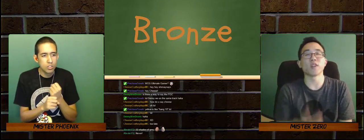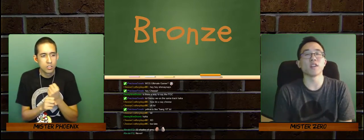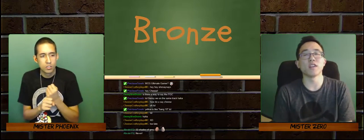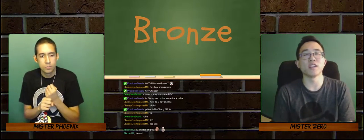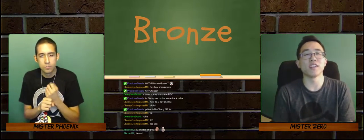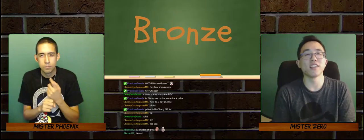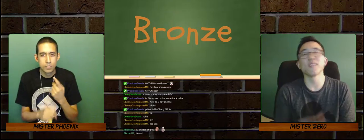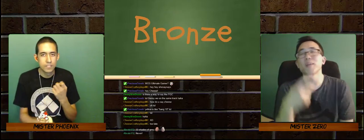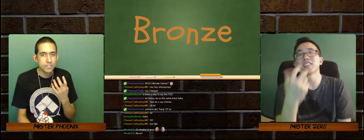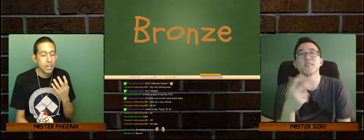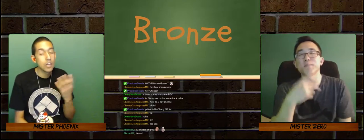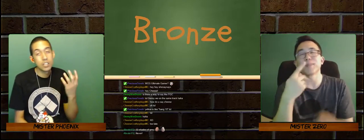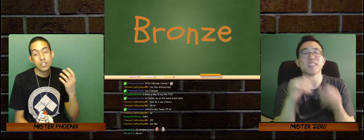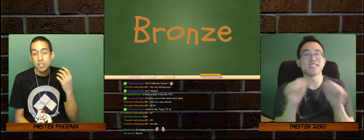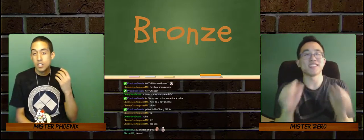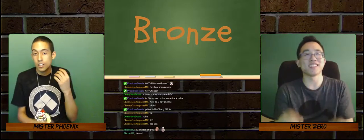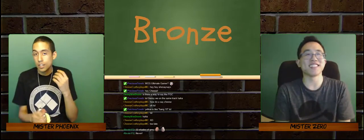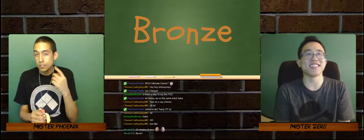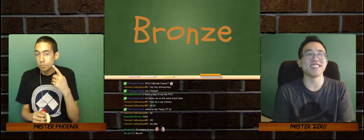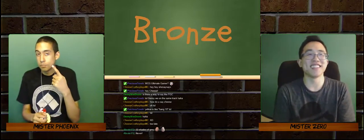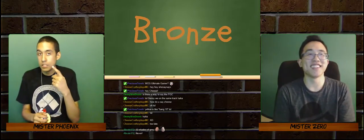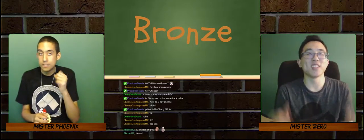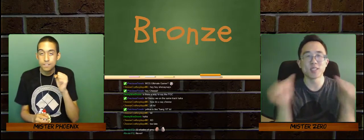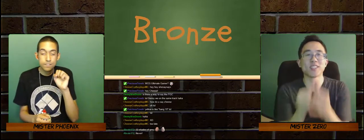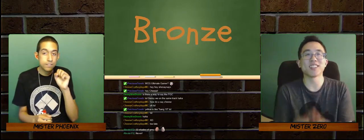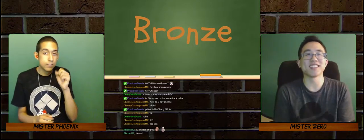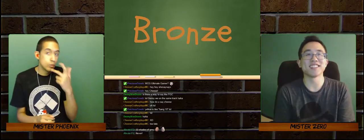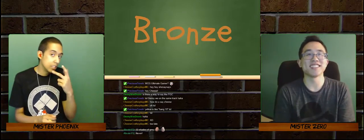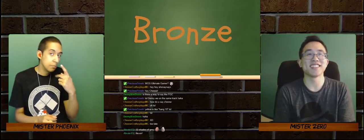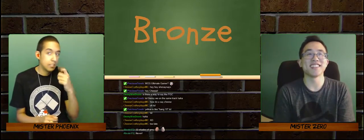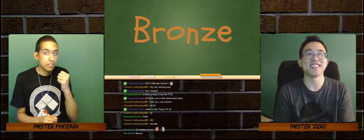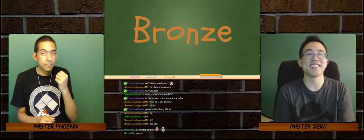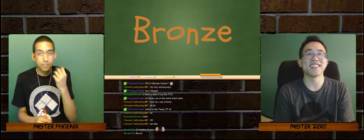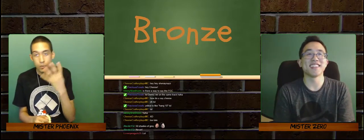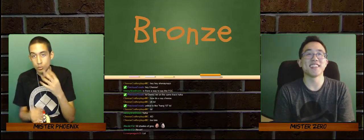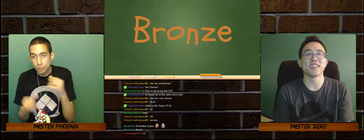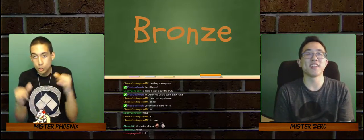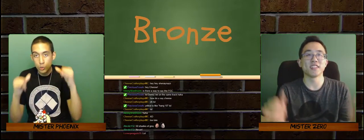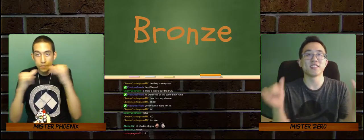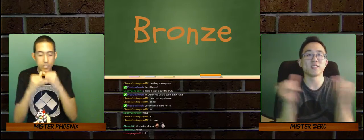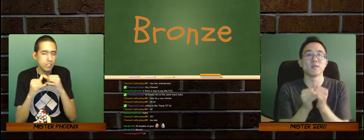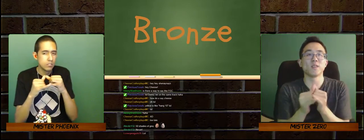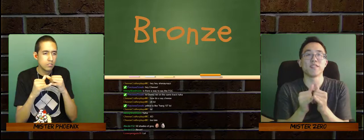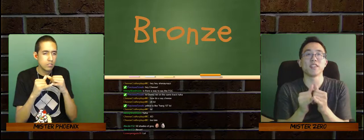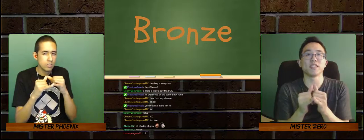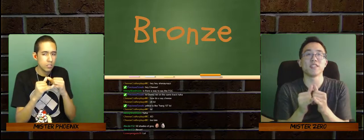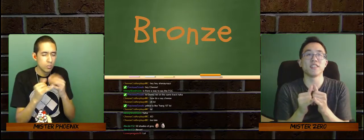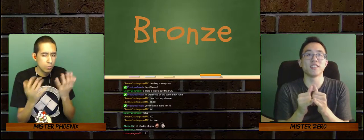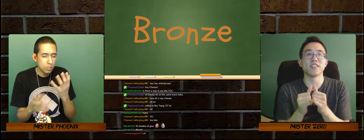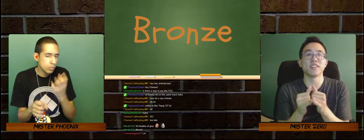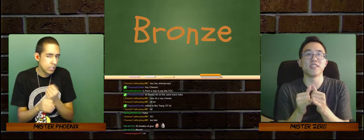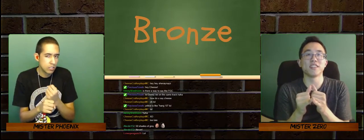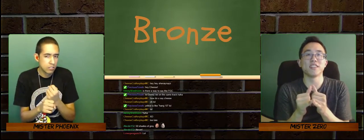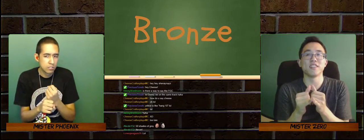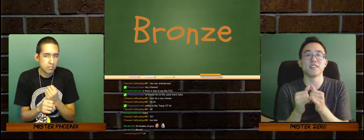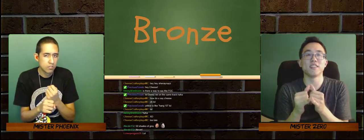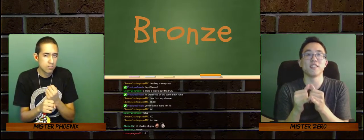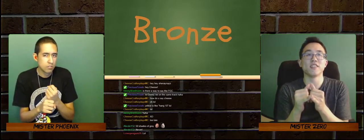Or PS, oh yeah. The PS3, PS4 trophy. What do you